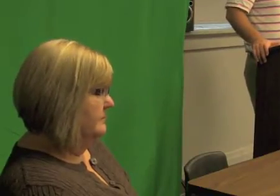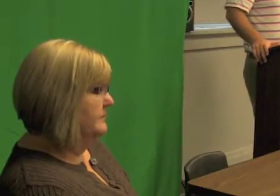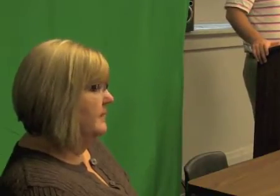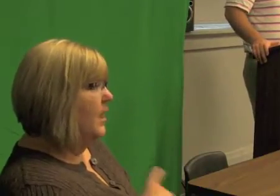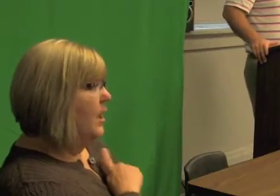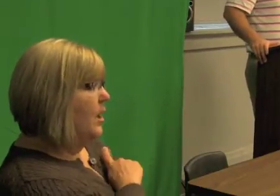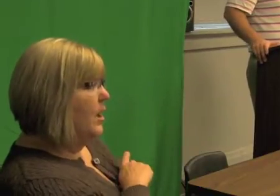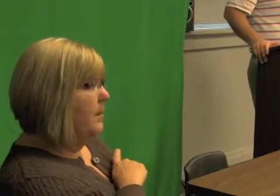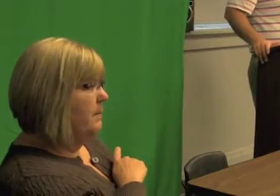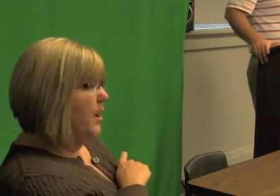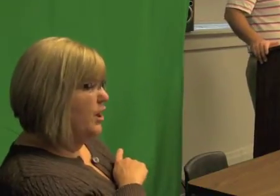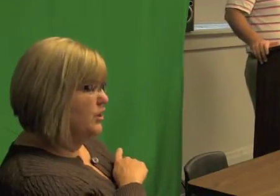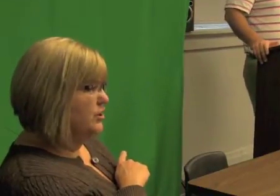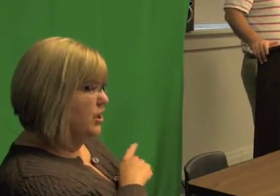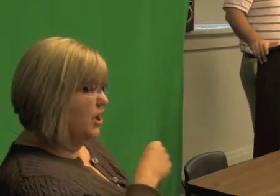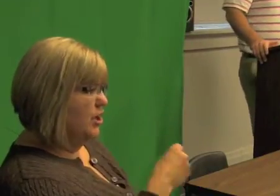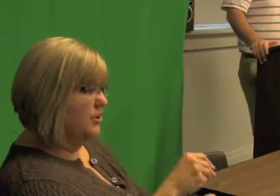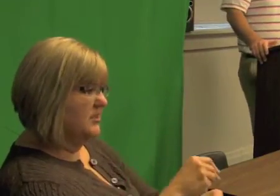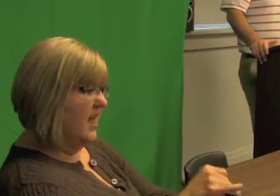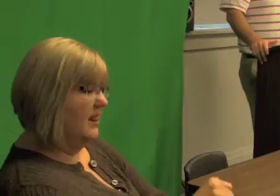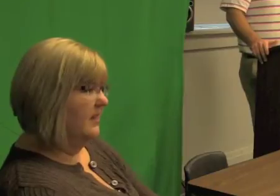Personal selling.